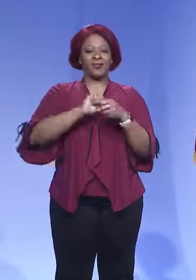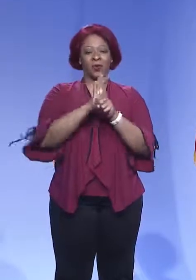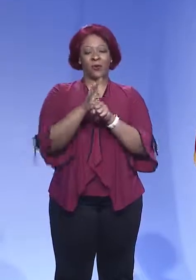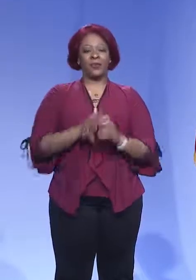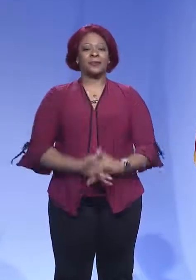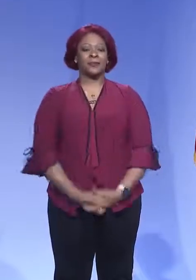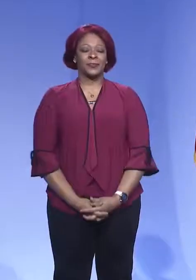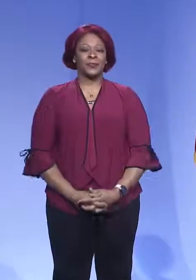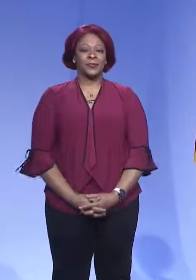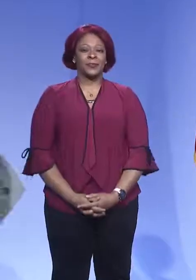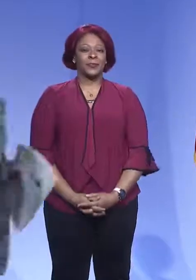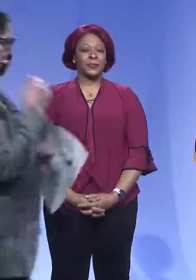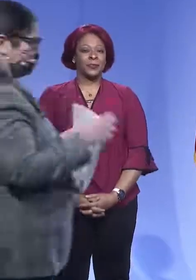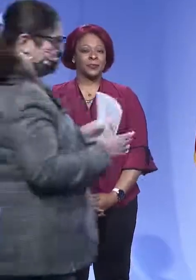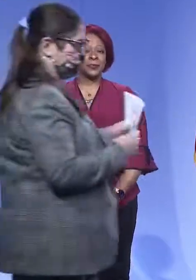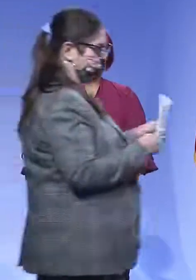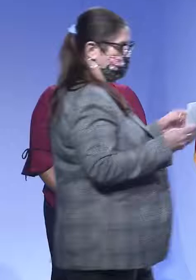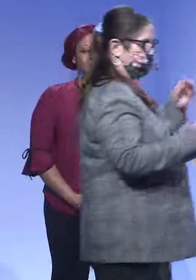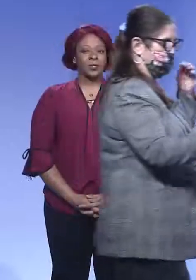cases.